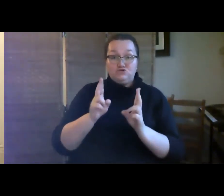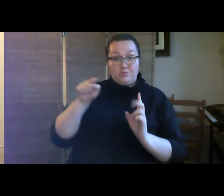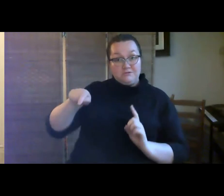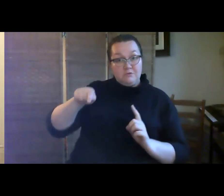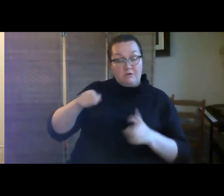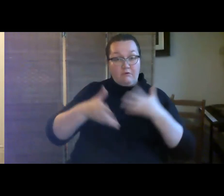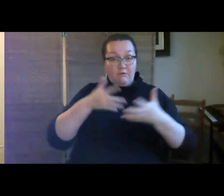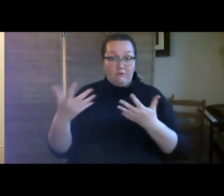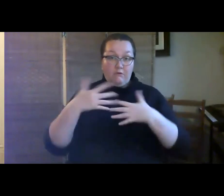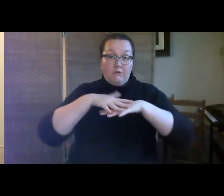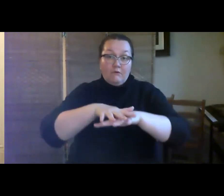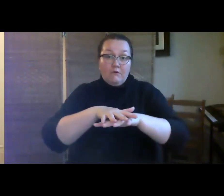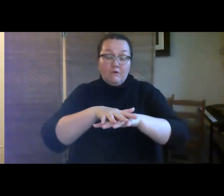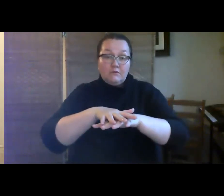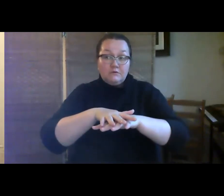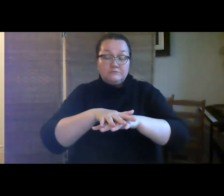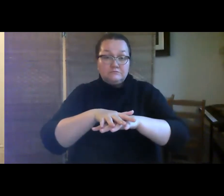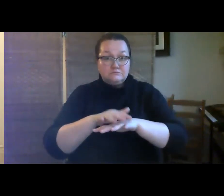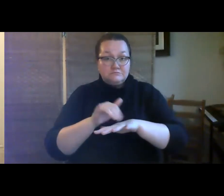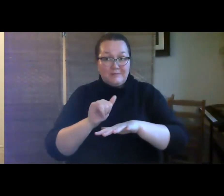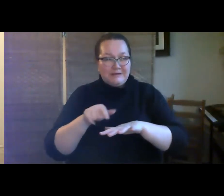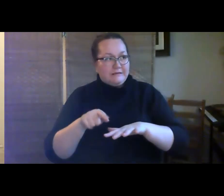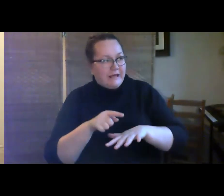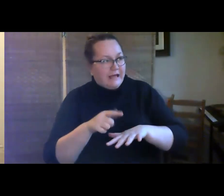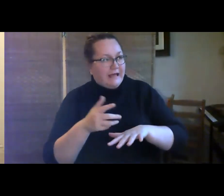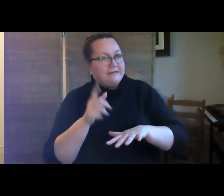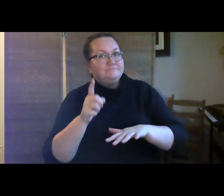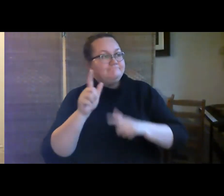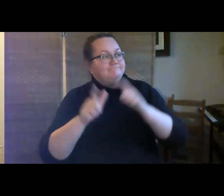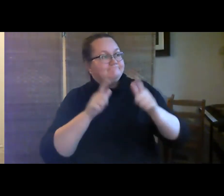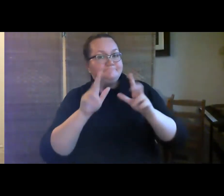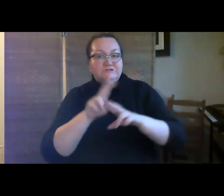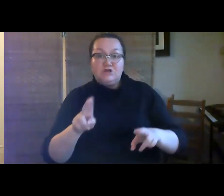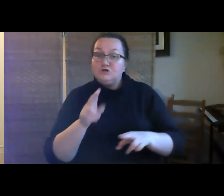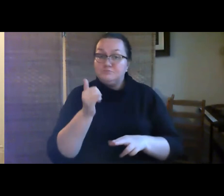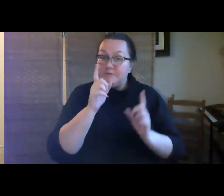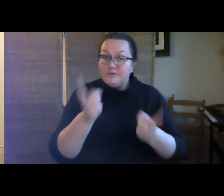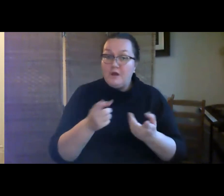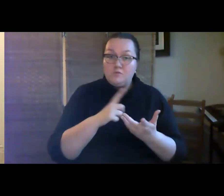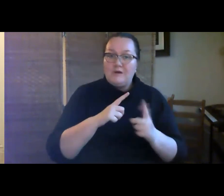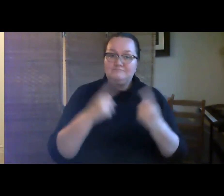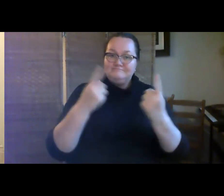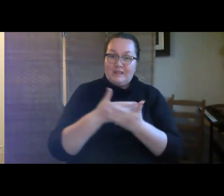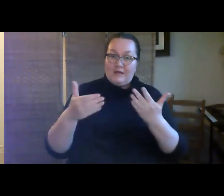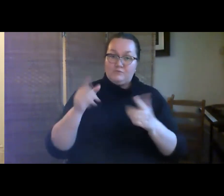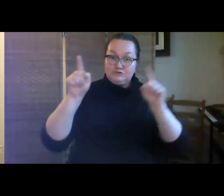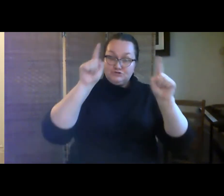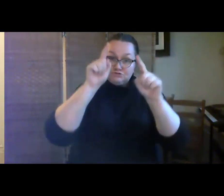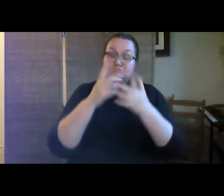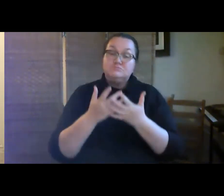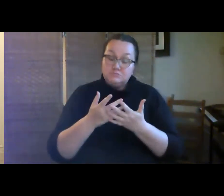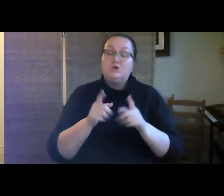probably not able to travel internationally with the work. It is also, speaking specifically from an English